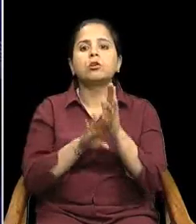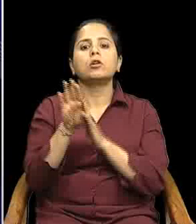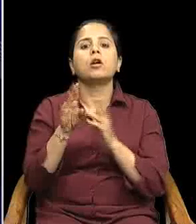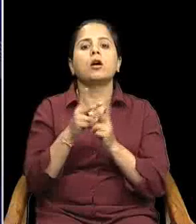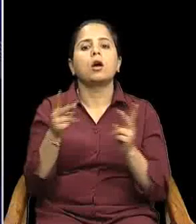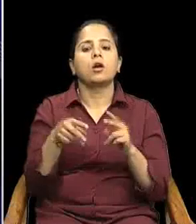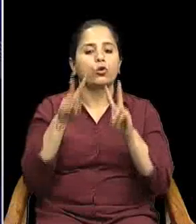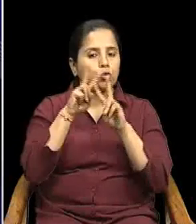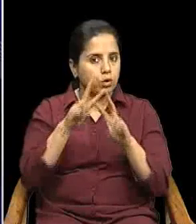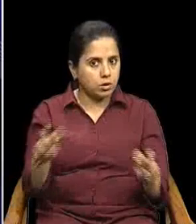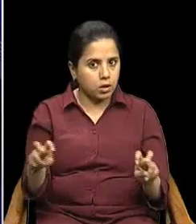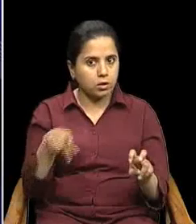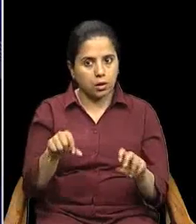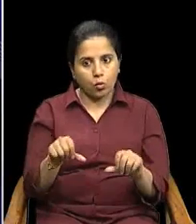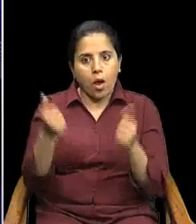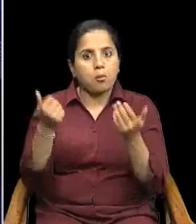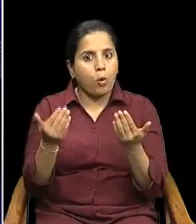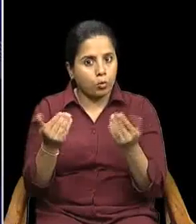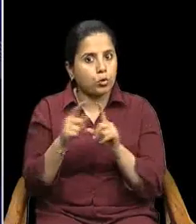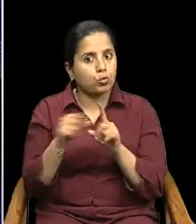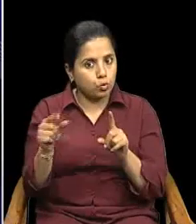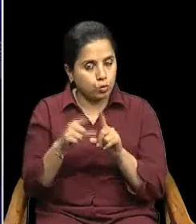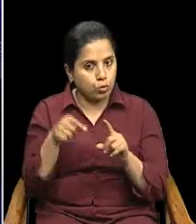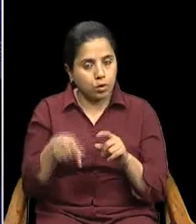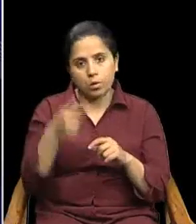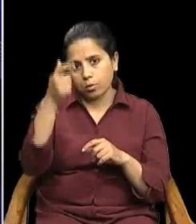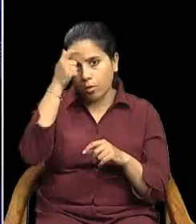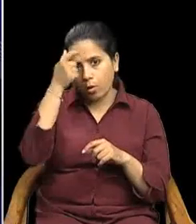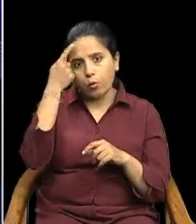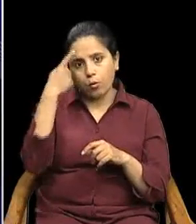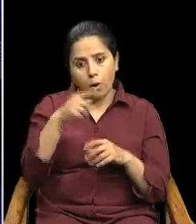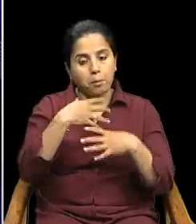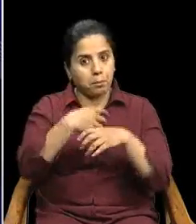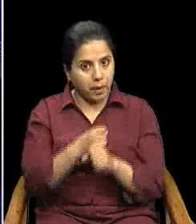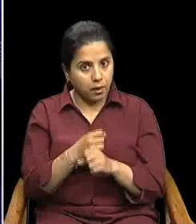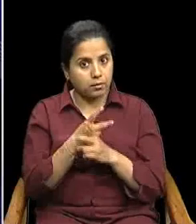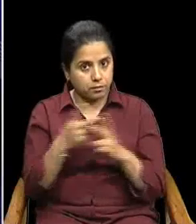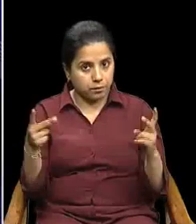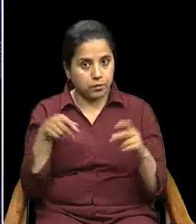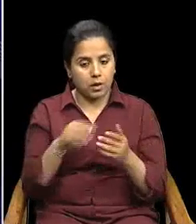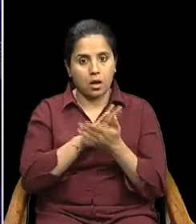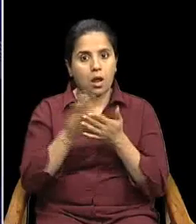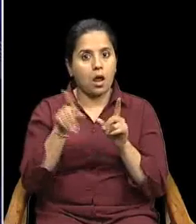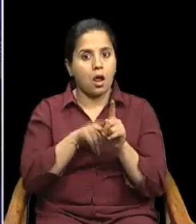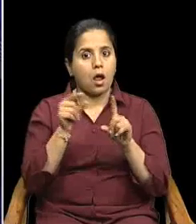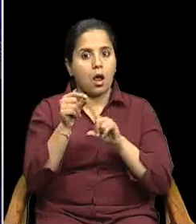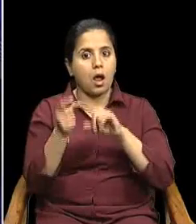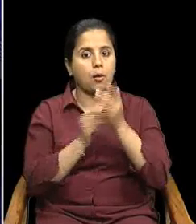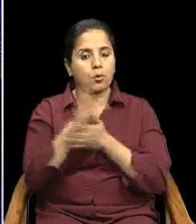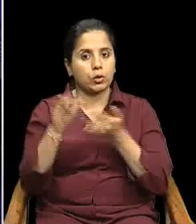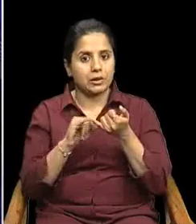the research capabilities in the problem formulation, hypothesis